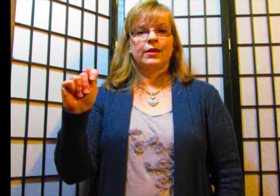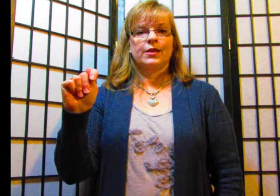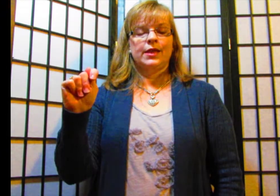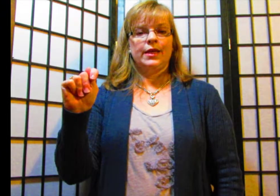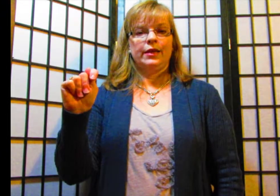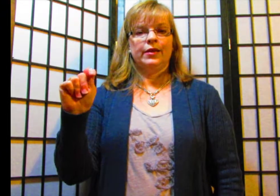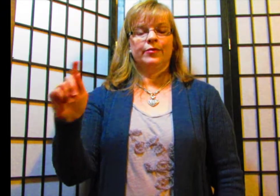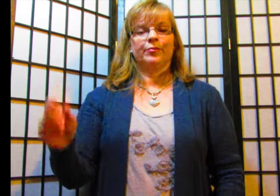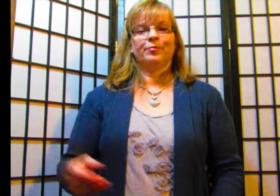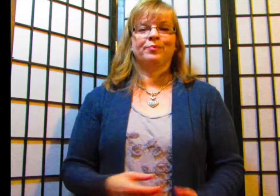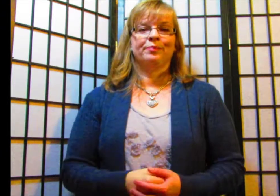V-E-T.